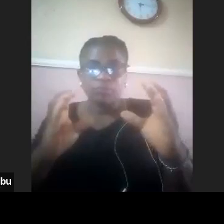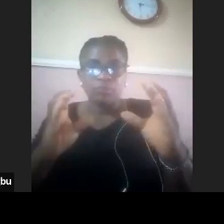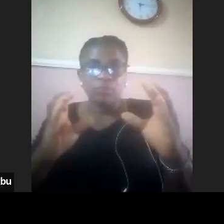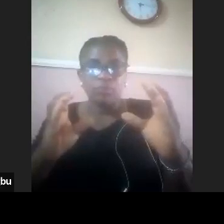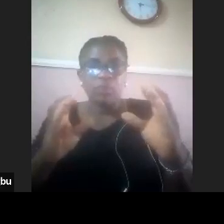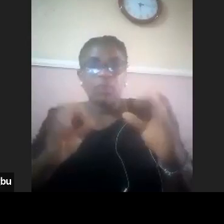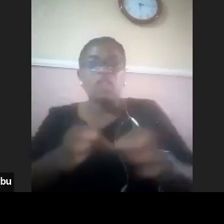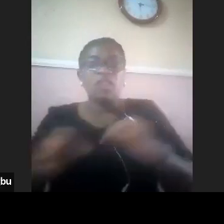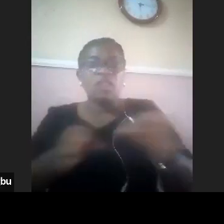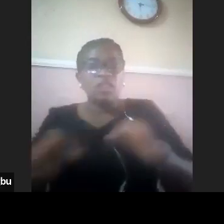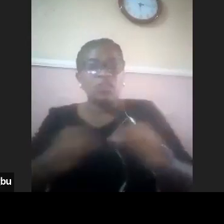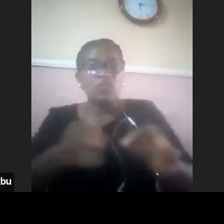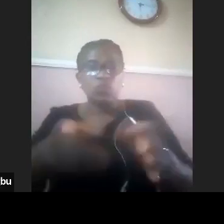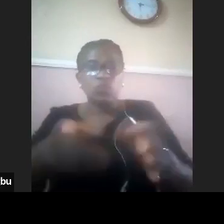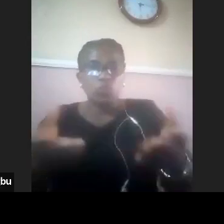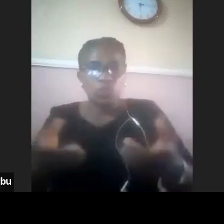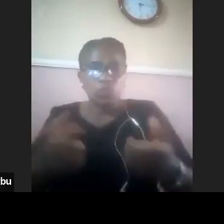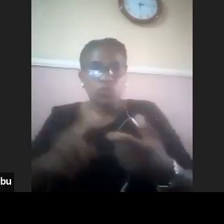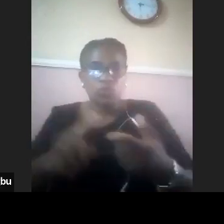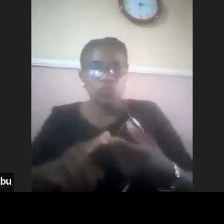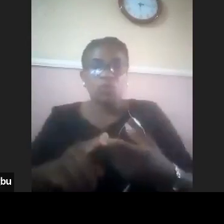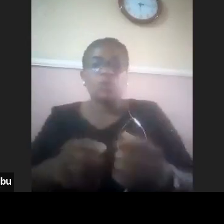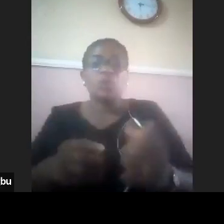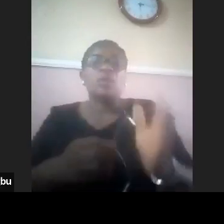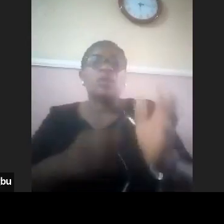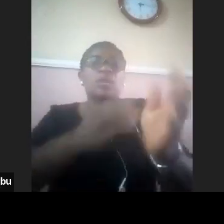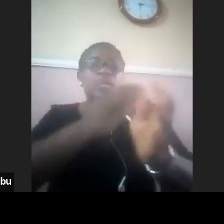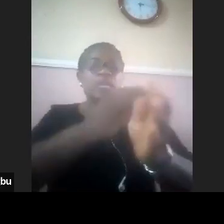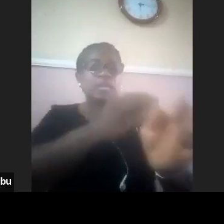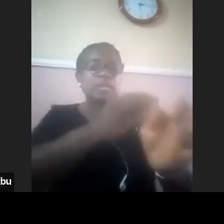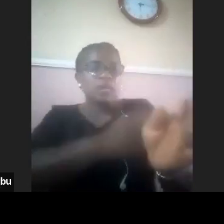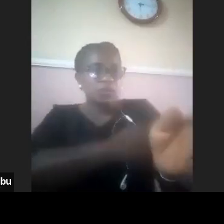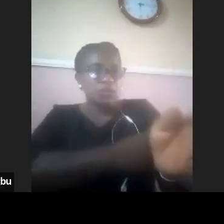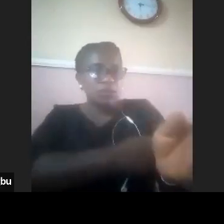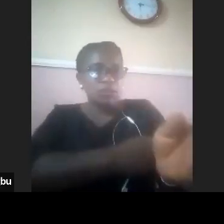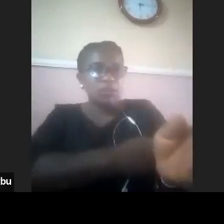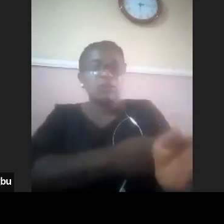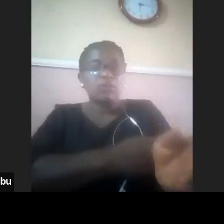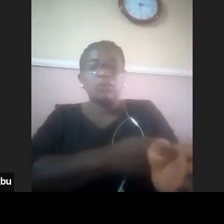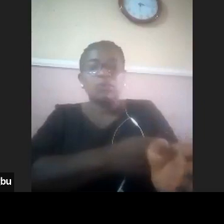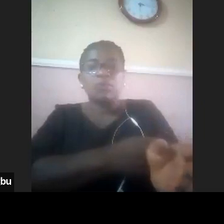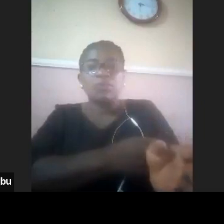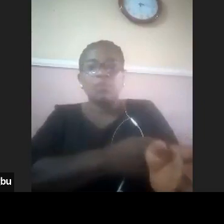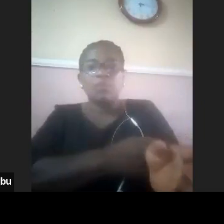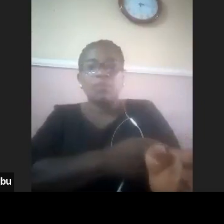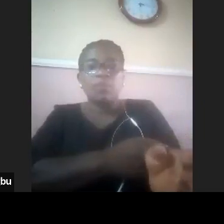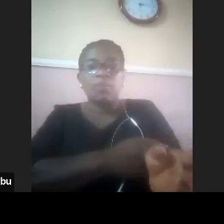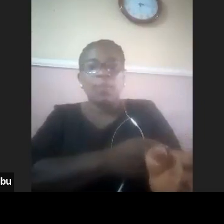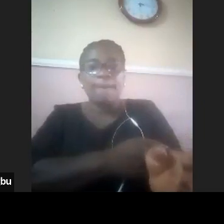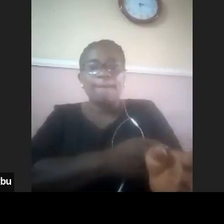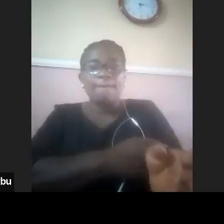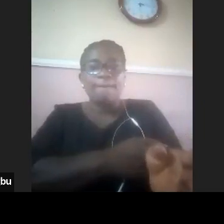HIV testing, how is it going to be? You're going to do maybe a quantitative study